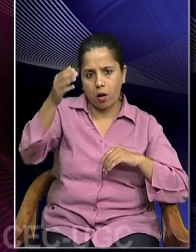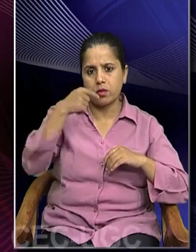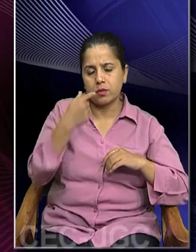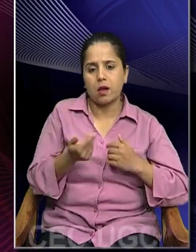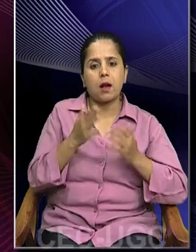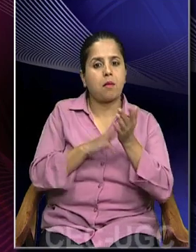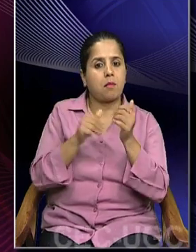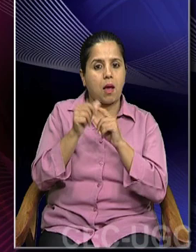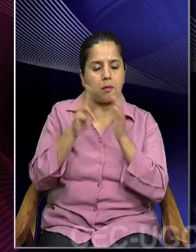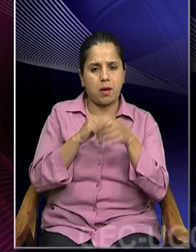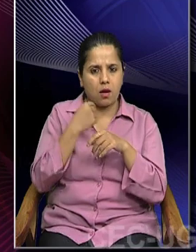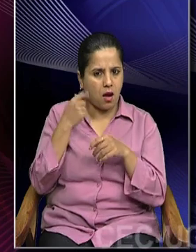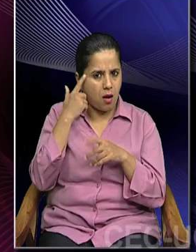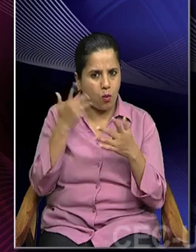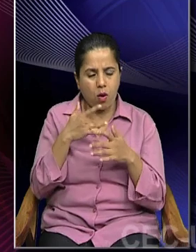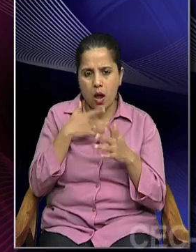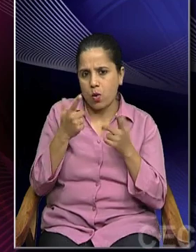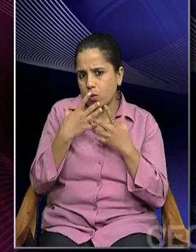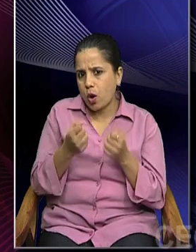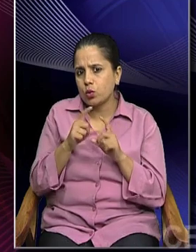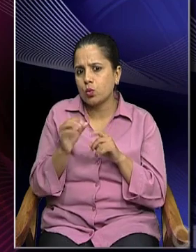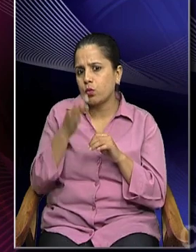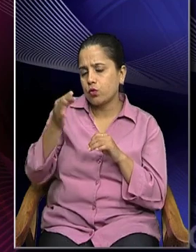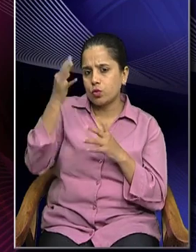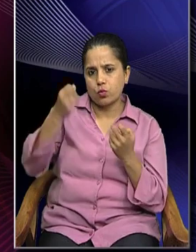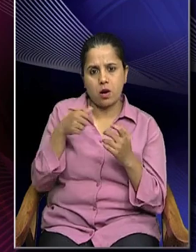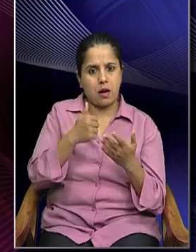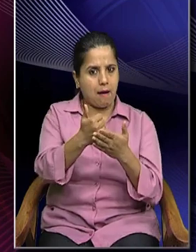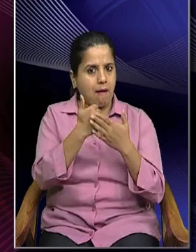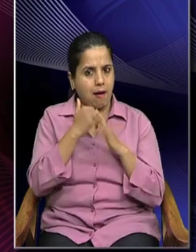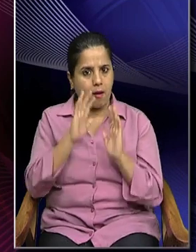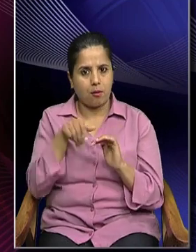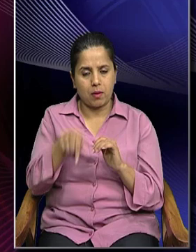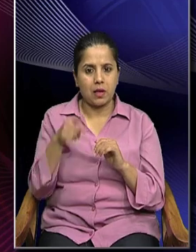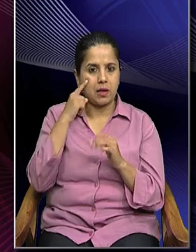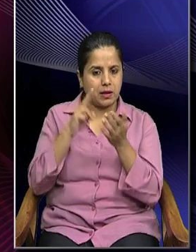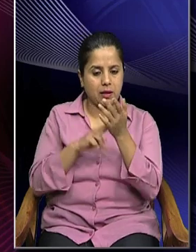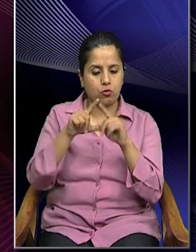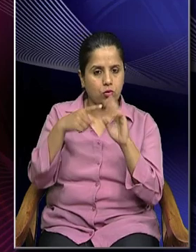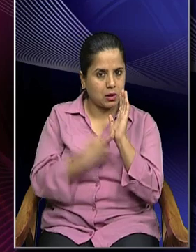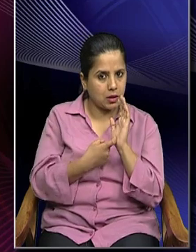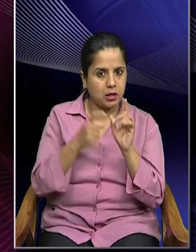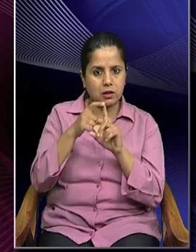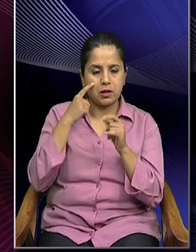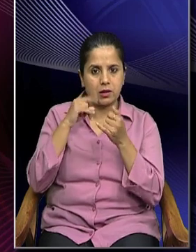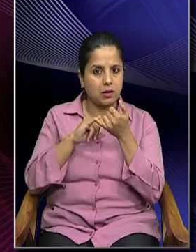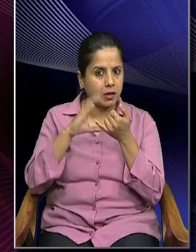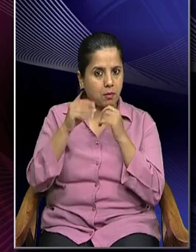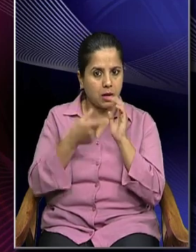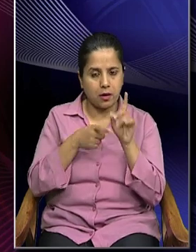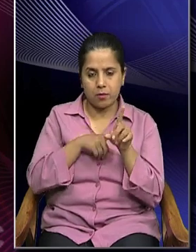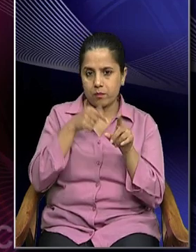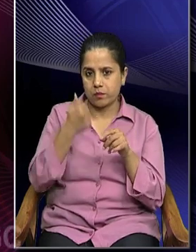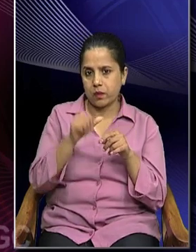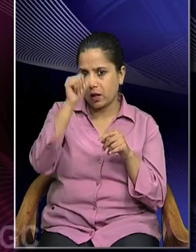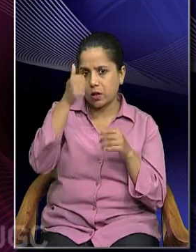mapping exercises that help them connect the interdisciplinary concepts. The Indian School